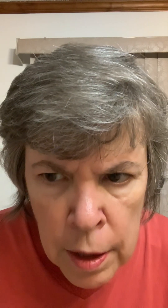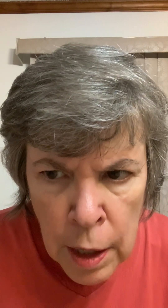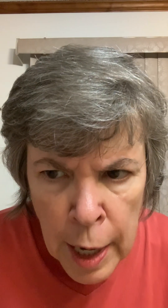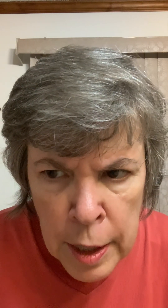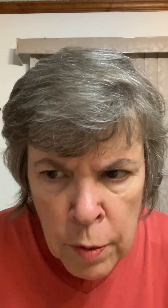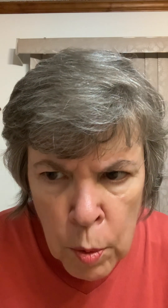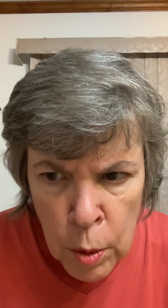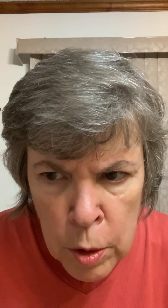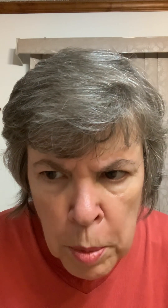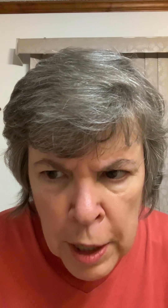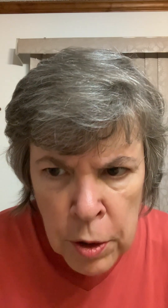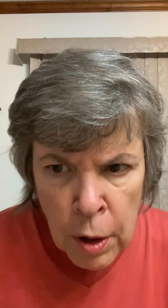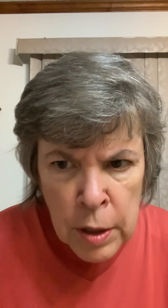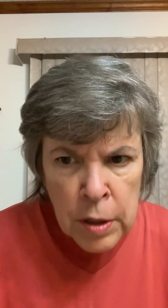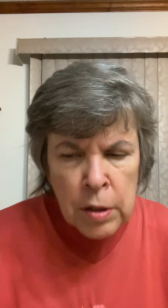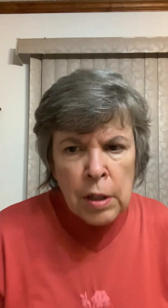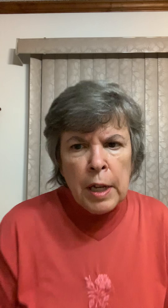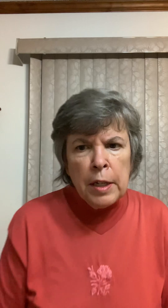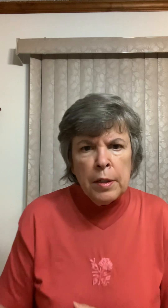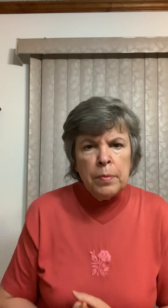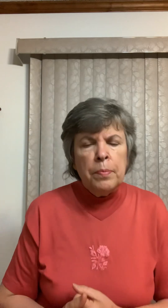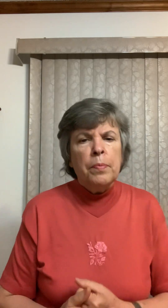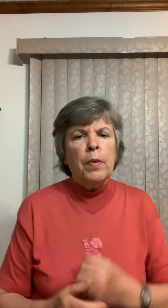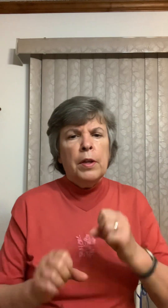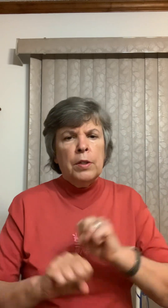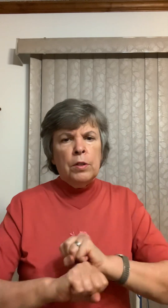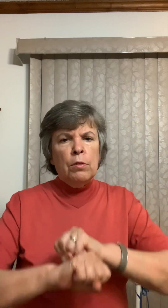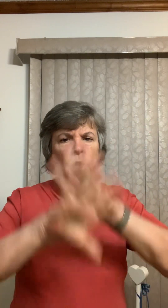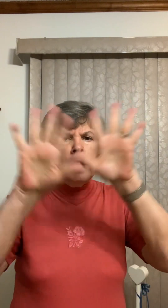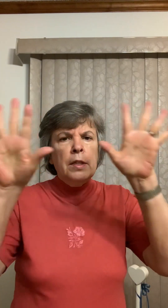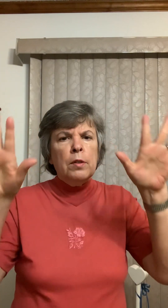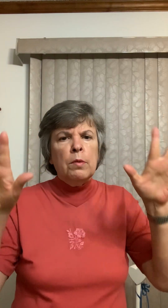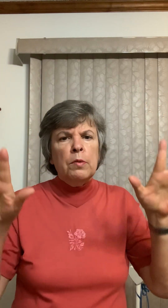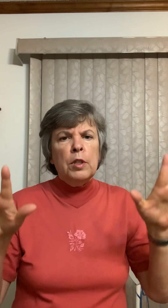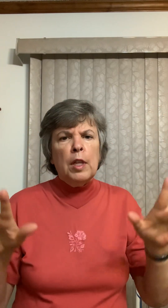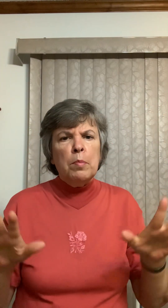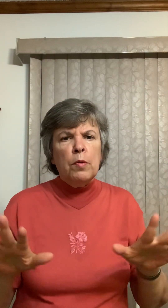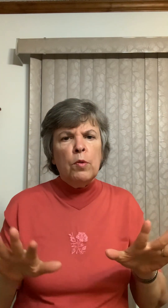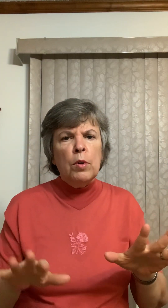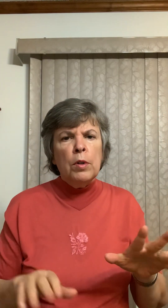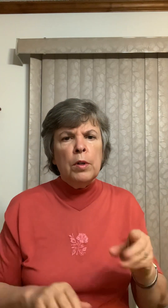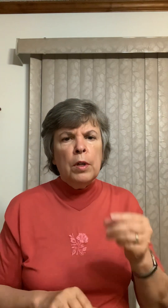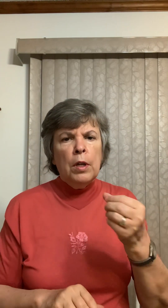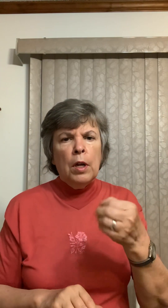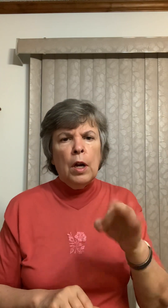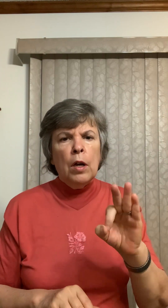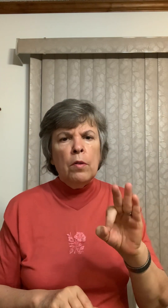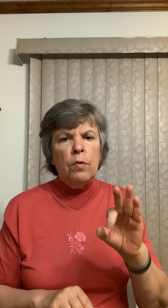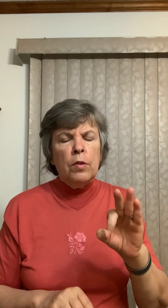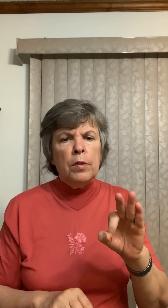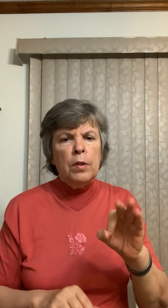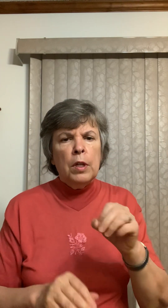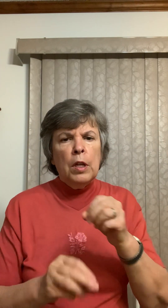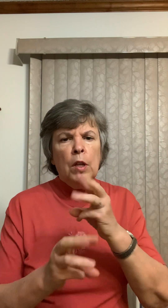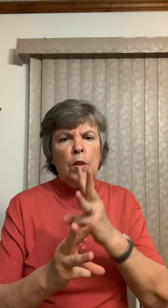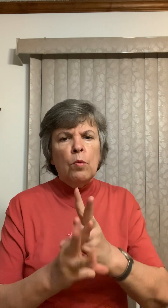Light of the world by darkness slain. So light, we've seen that before. Of the